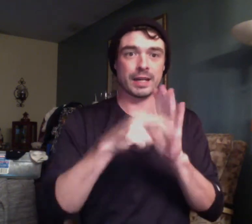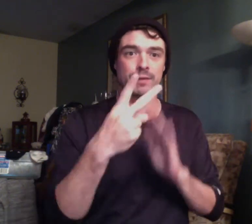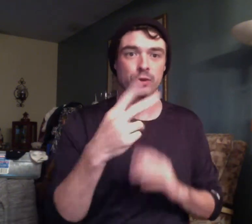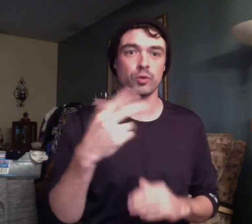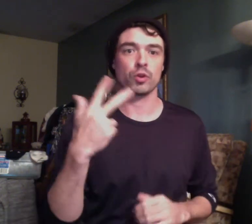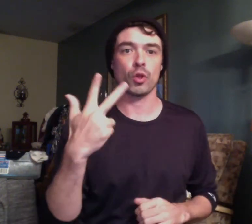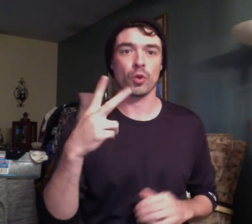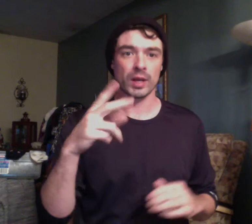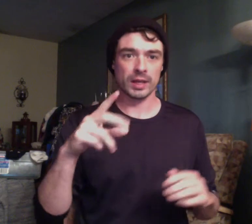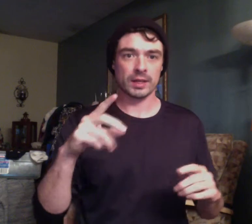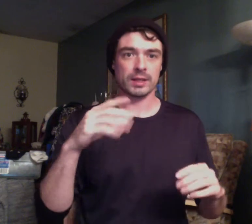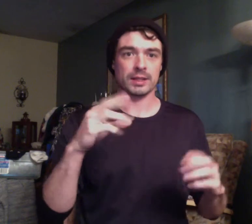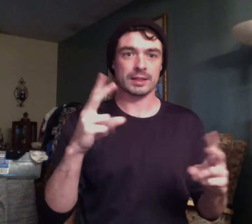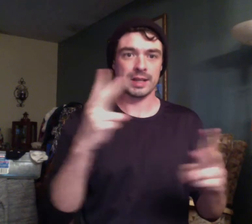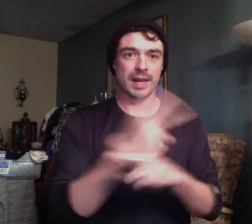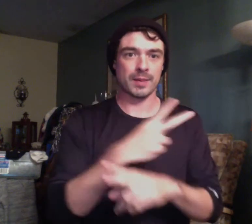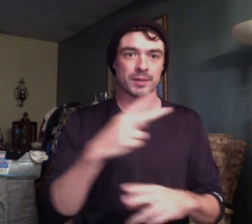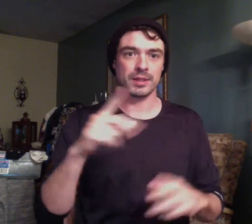negative 2 would be negative 6,